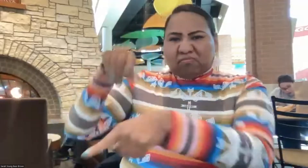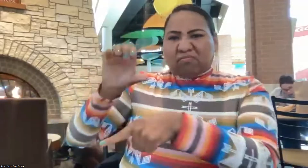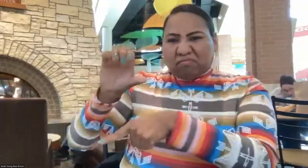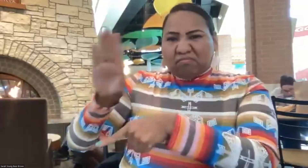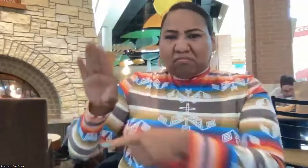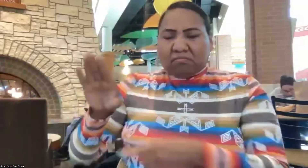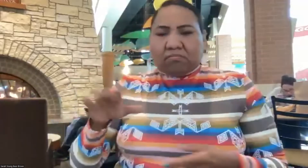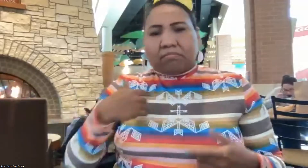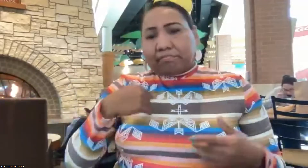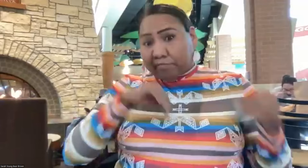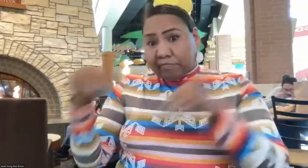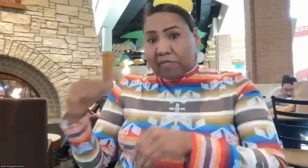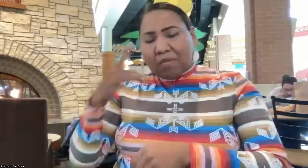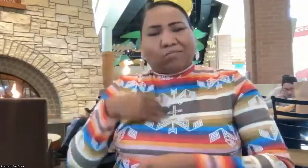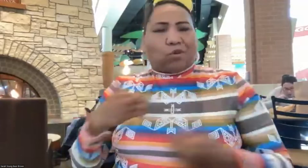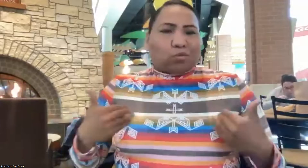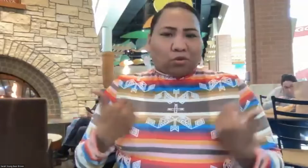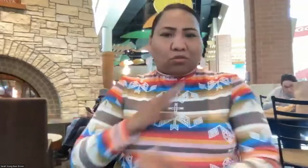the Iowa School for the Deaf and Blind was there.